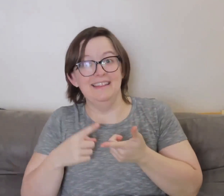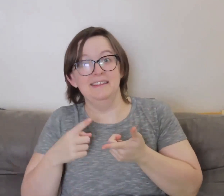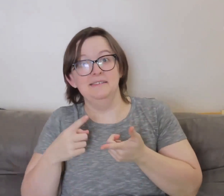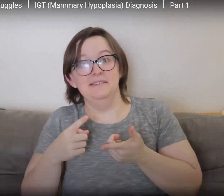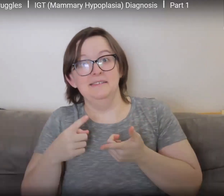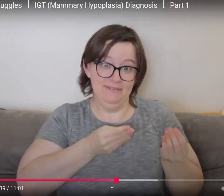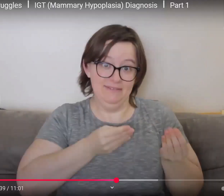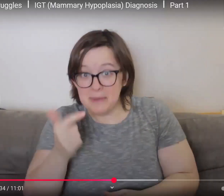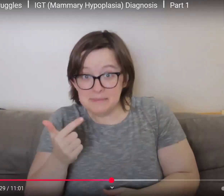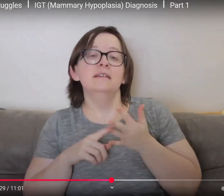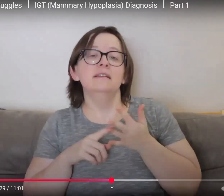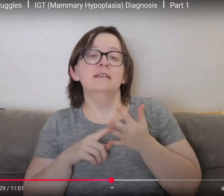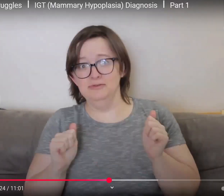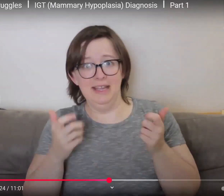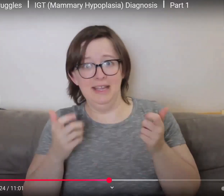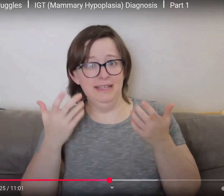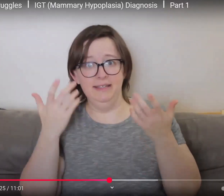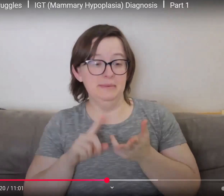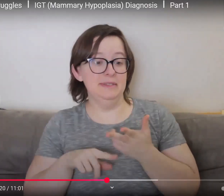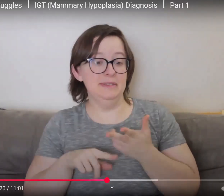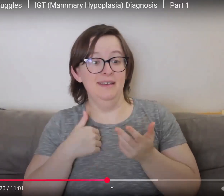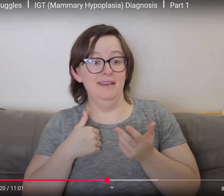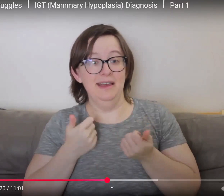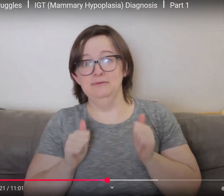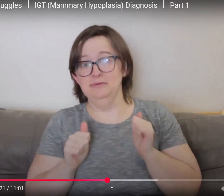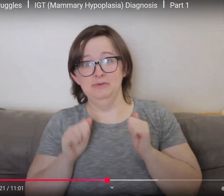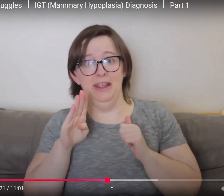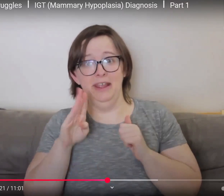Interpreter's gonna clarify some information.